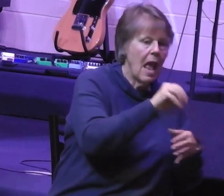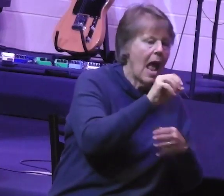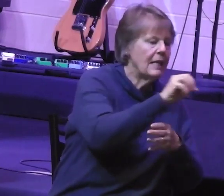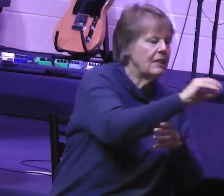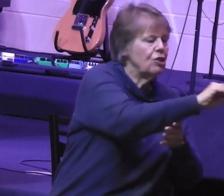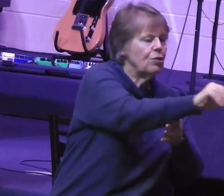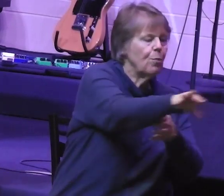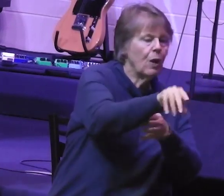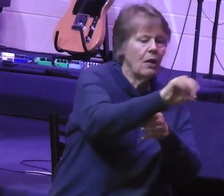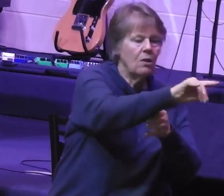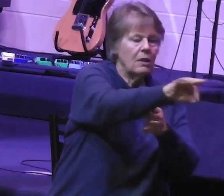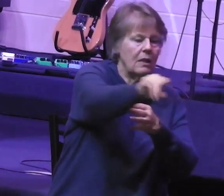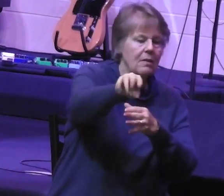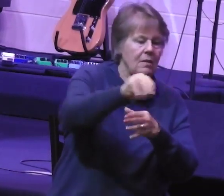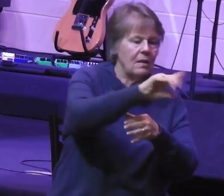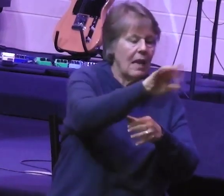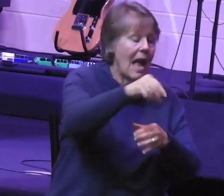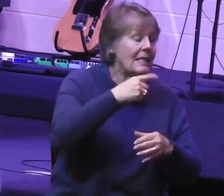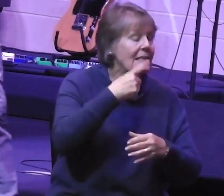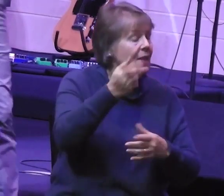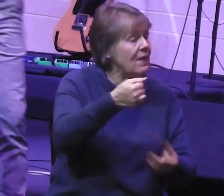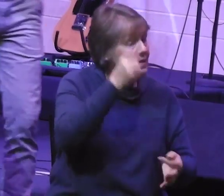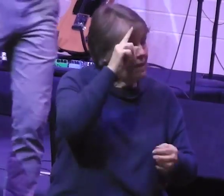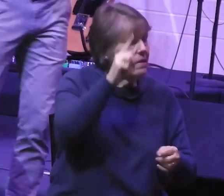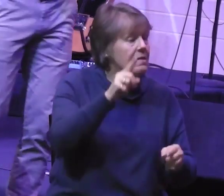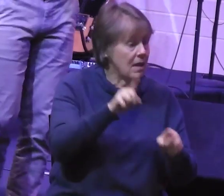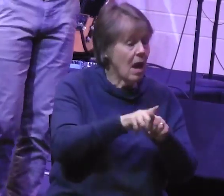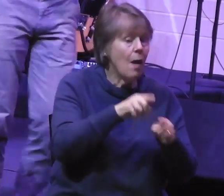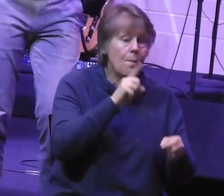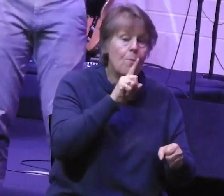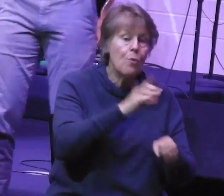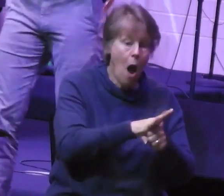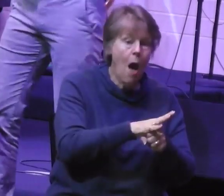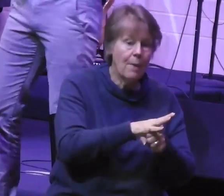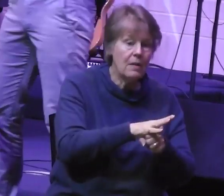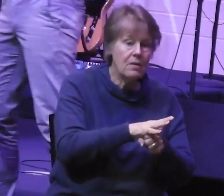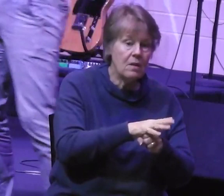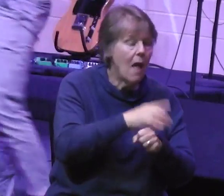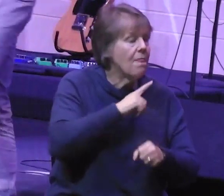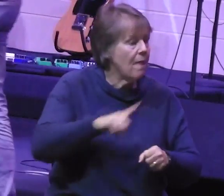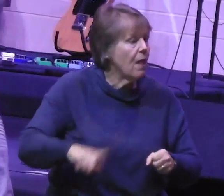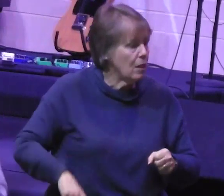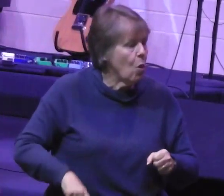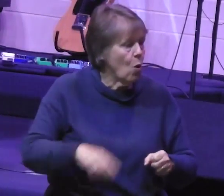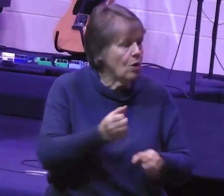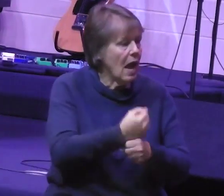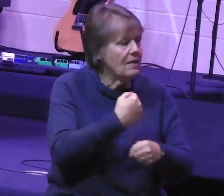made with you in accordance with all these words. So think about this for a second.